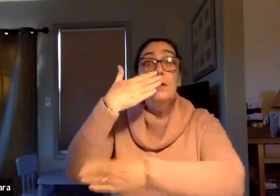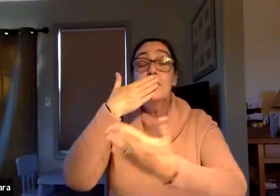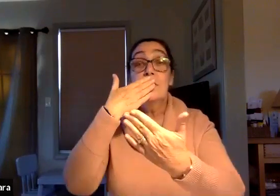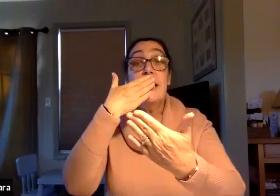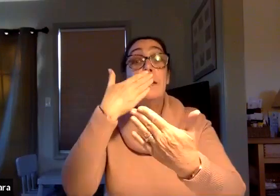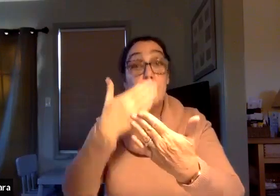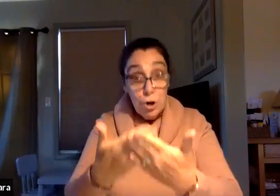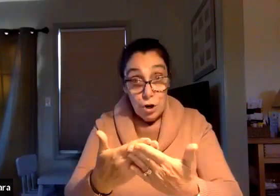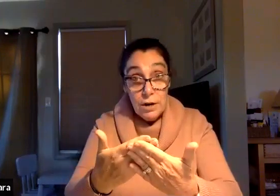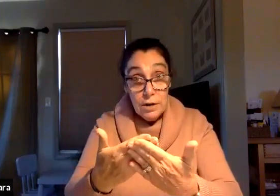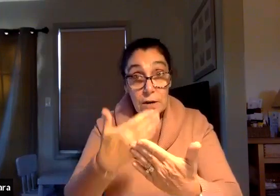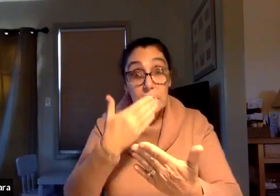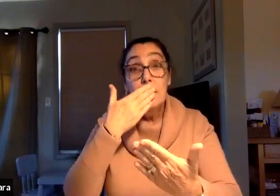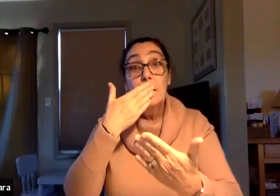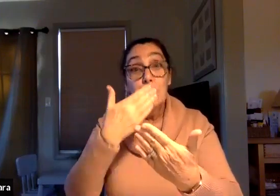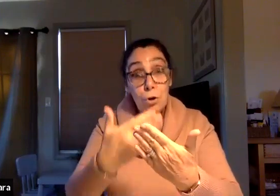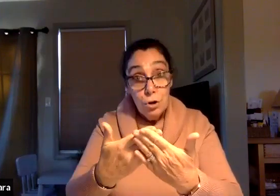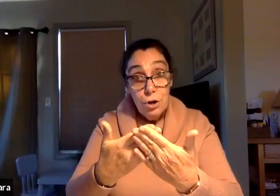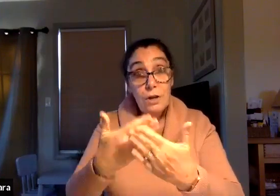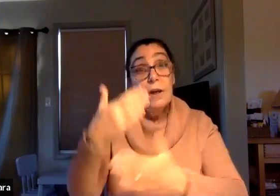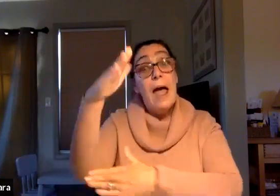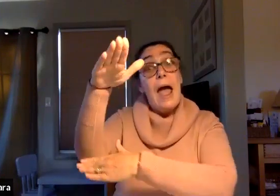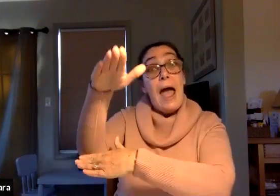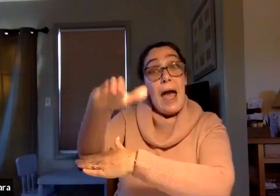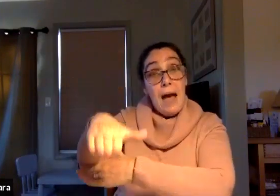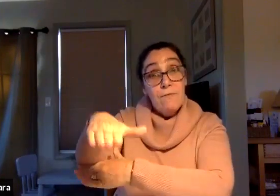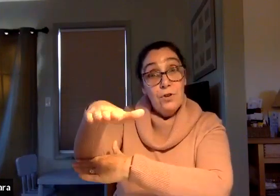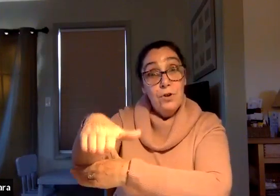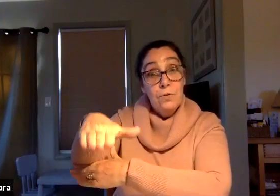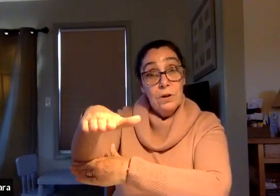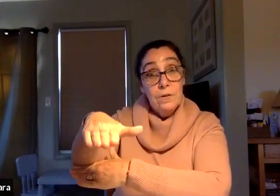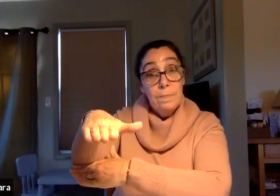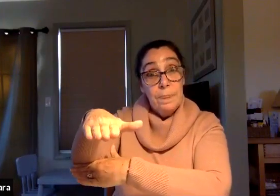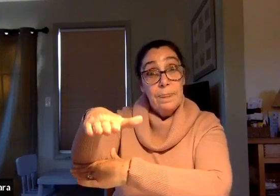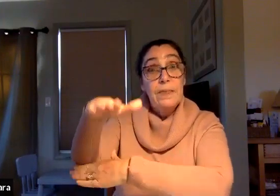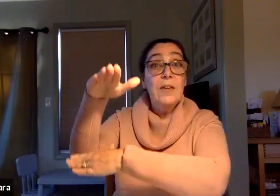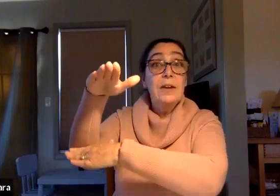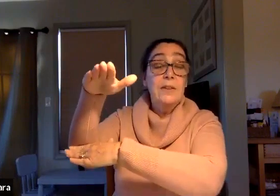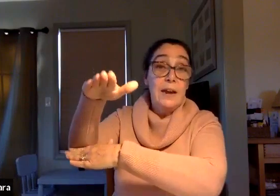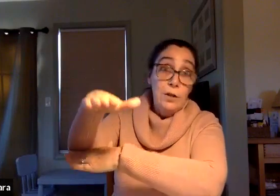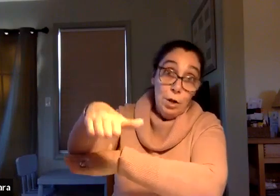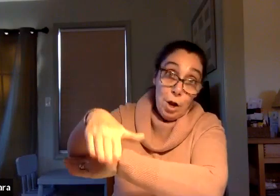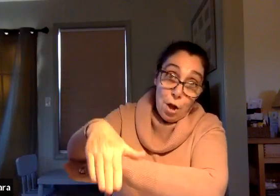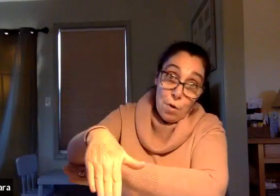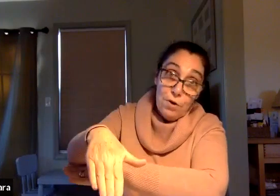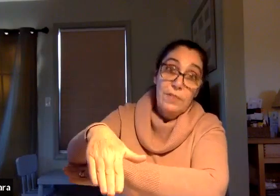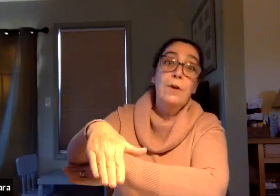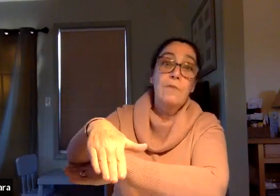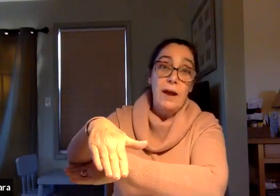So same, good afternoon. The sun is getting lower in the